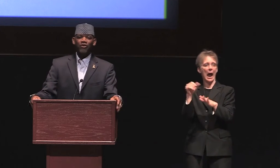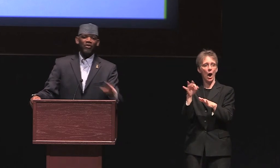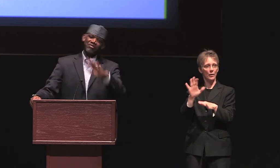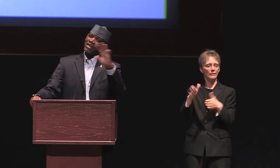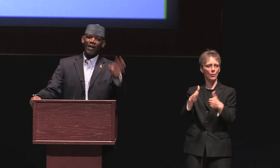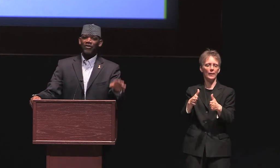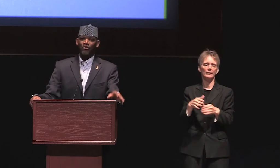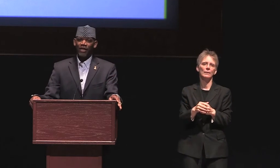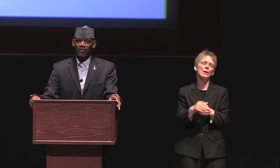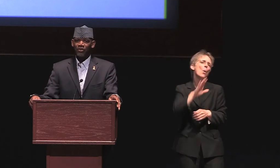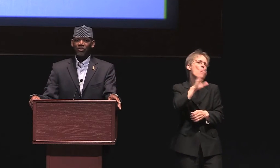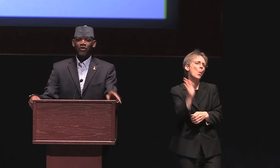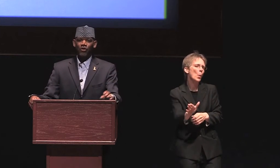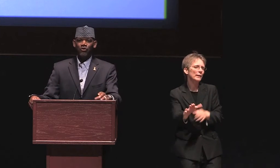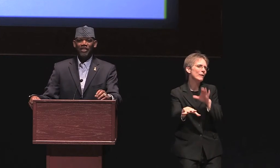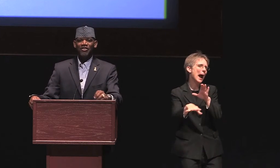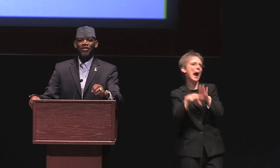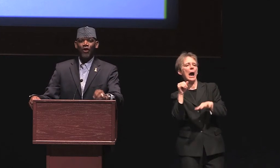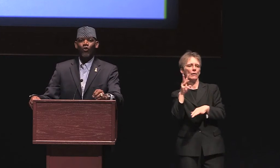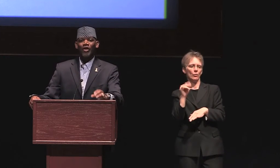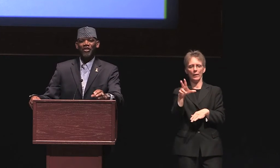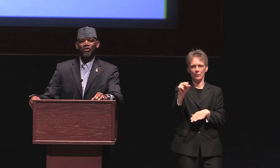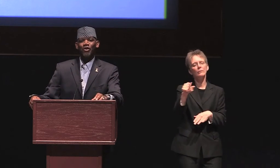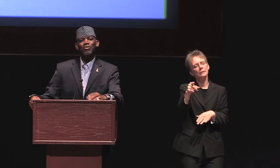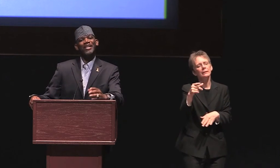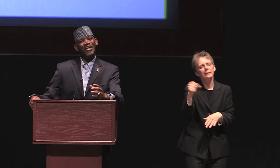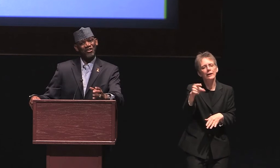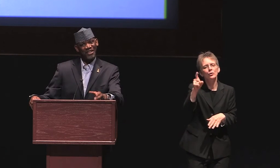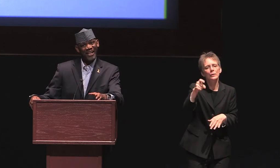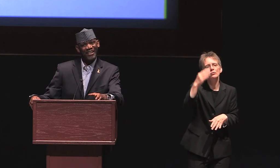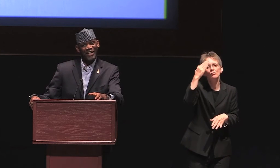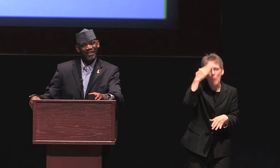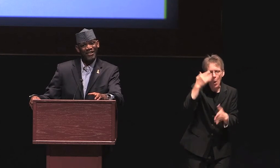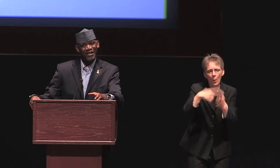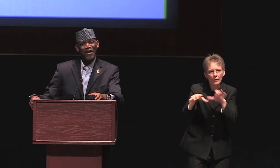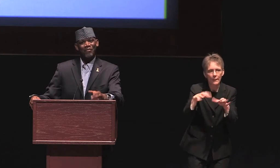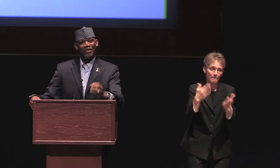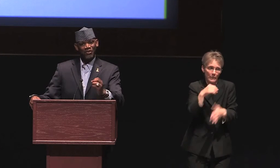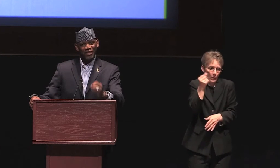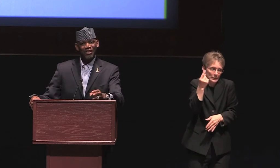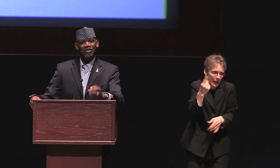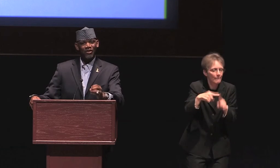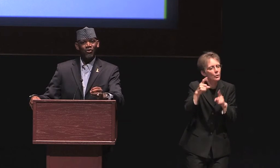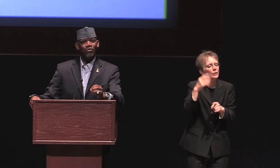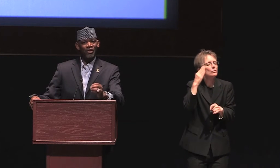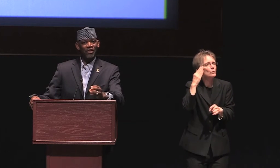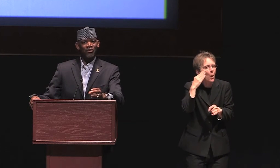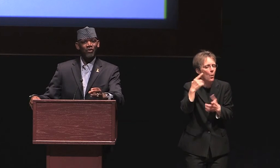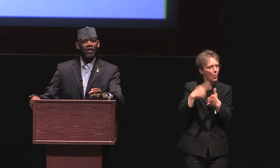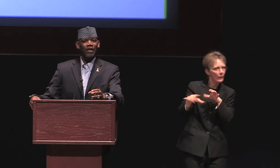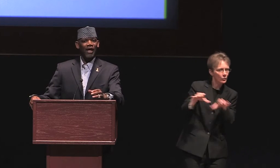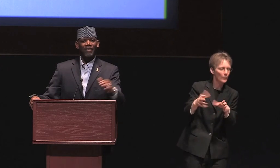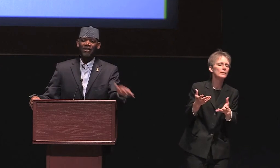No, don't never step out of the way, because, you need to know what they're doing. You may not understand it, but you need to know what